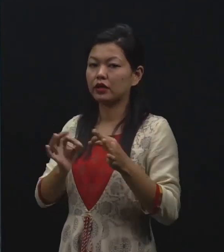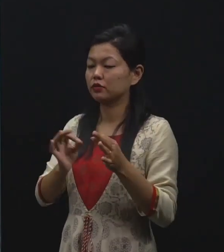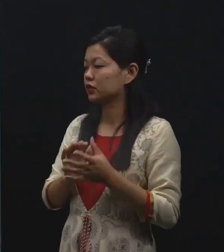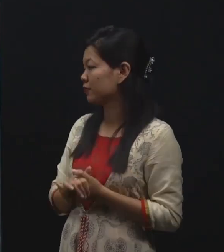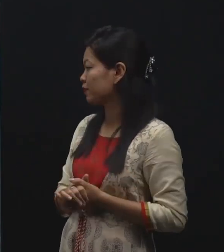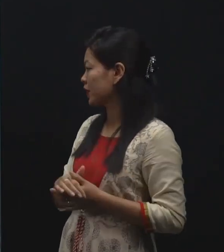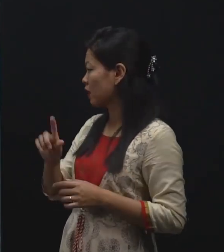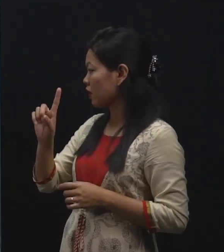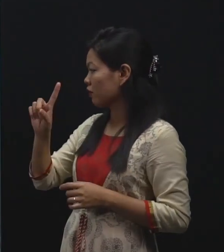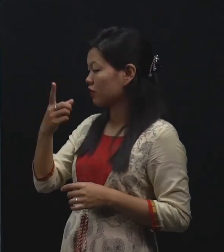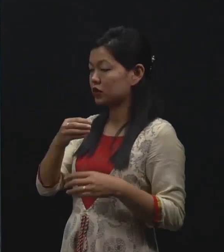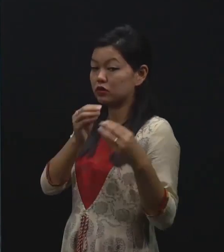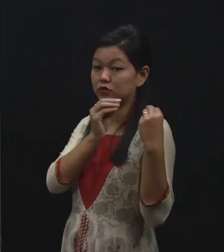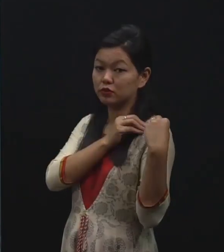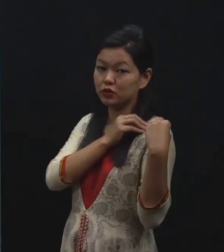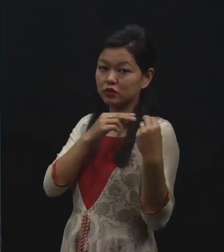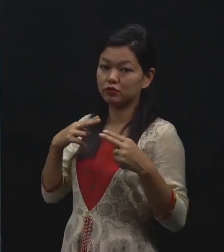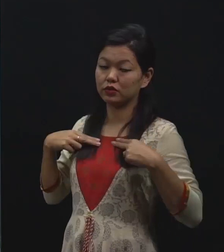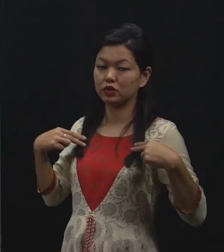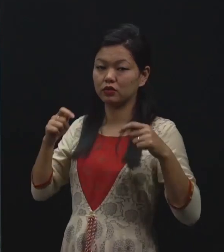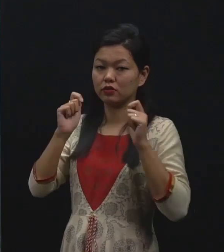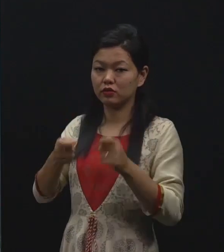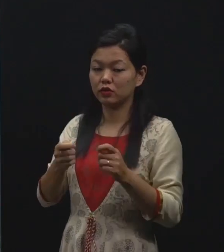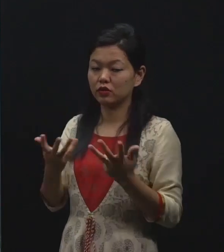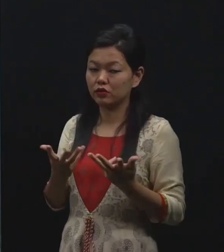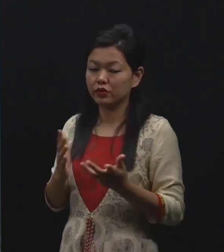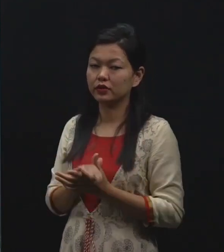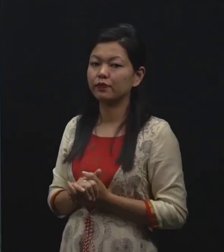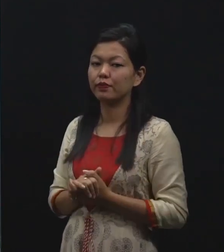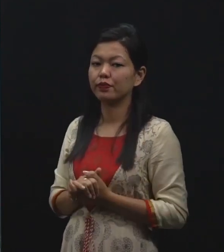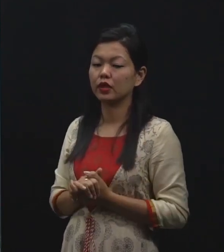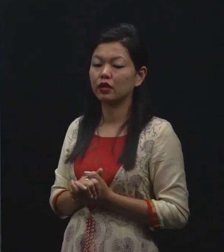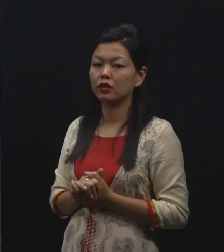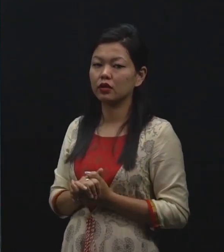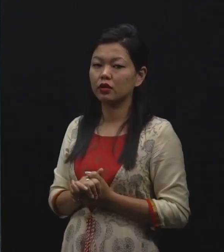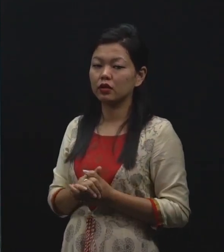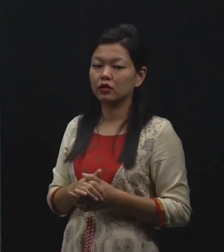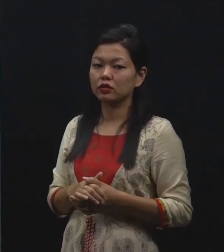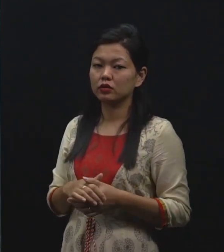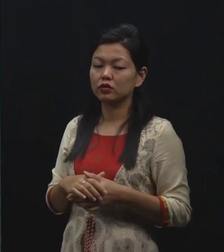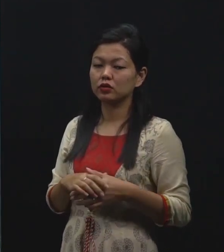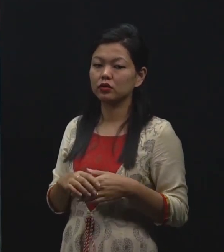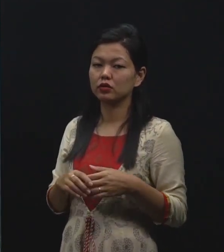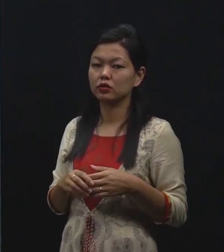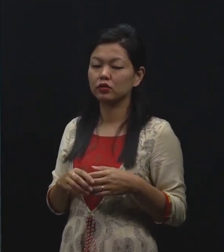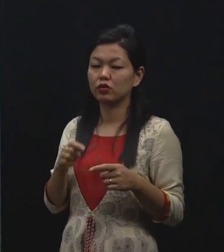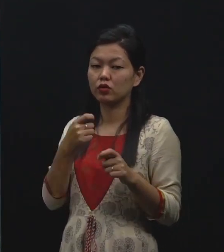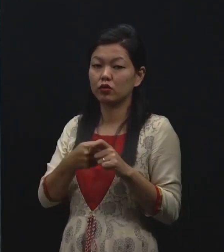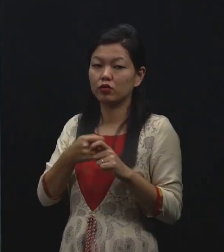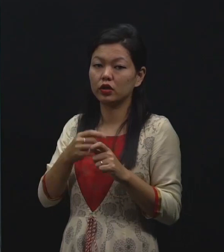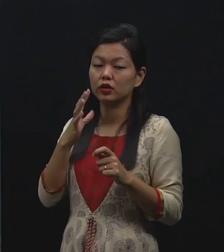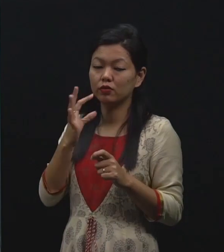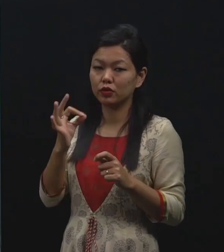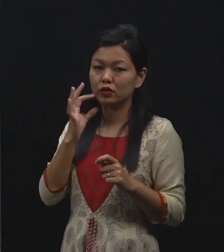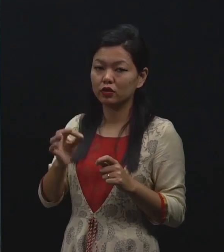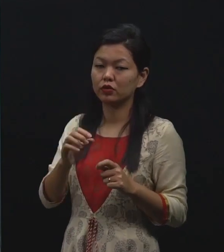the role of the courts, okay. If you remember, I've explained to you about the certain powers and functions of the courts, the powers of the Supreme